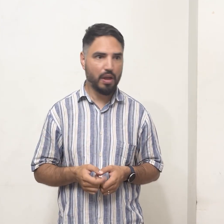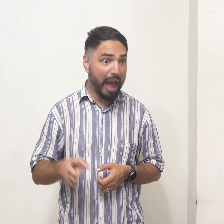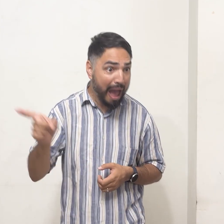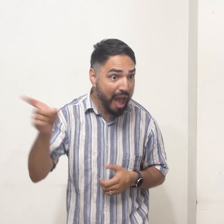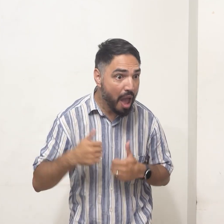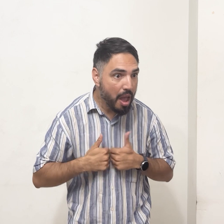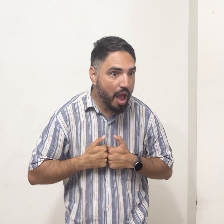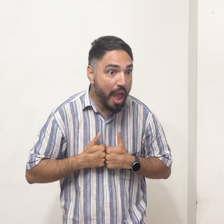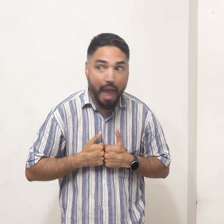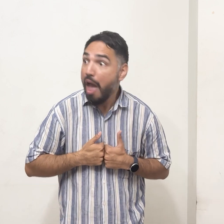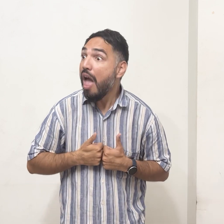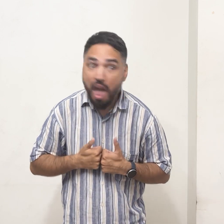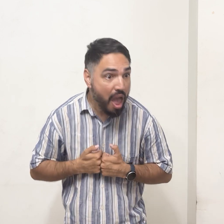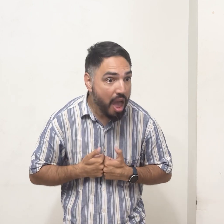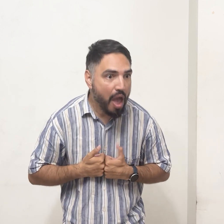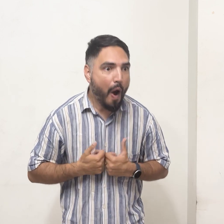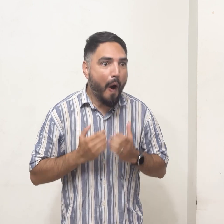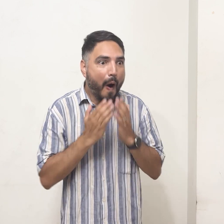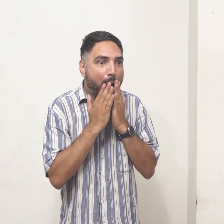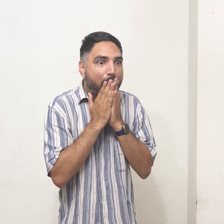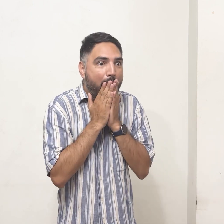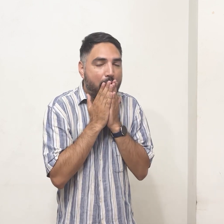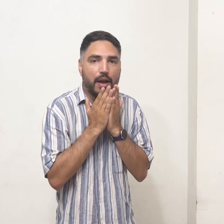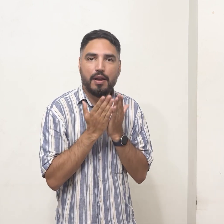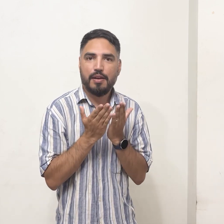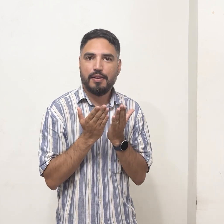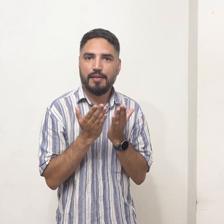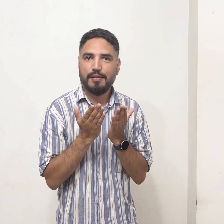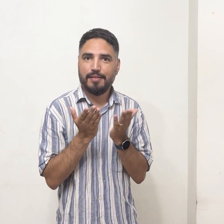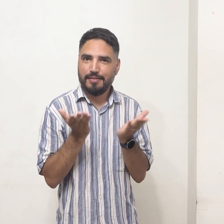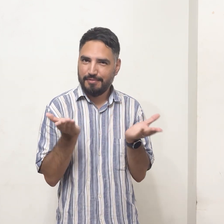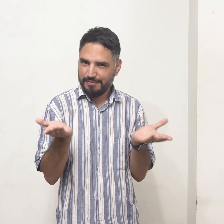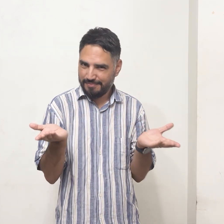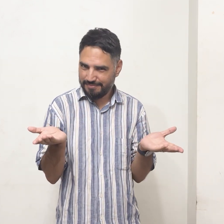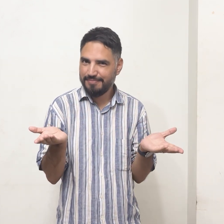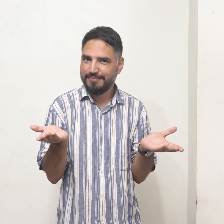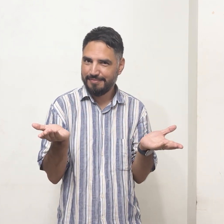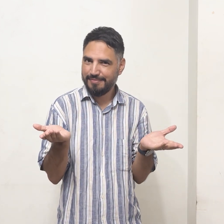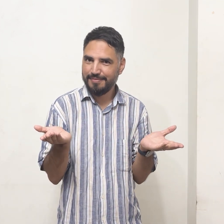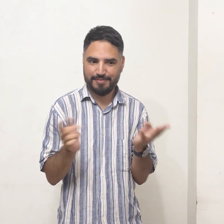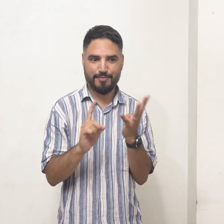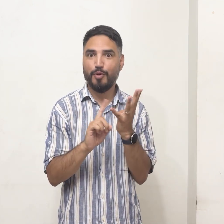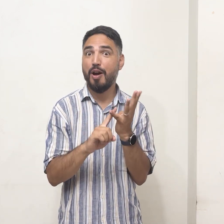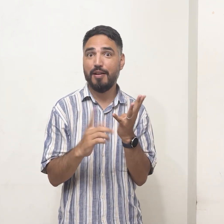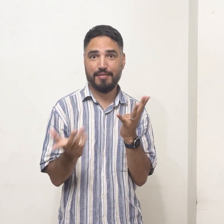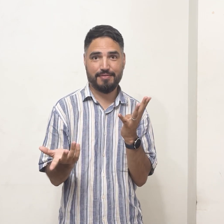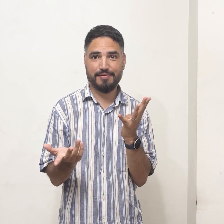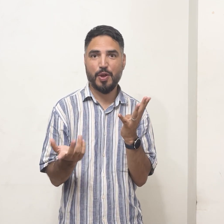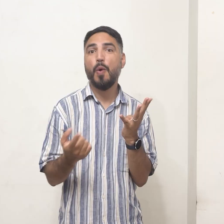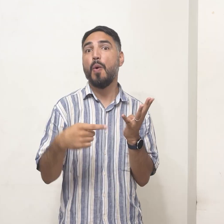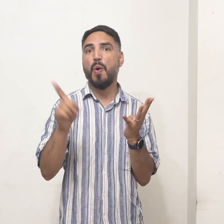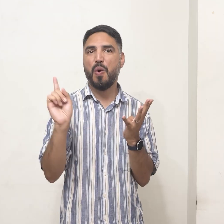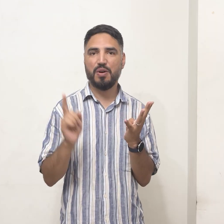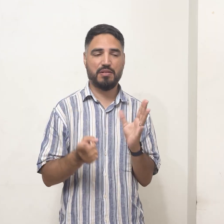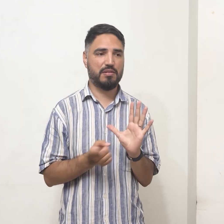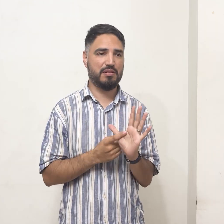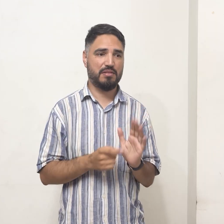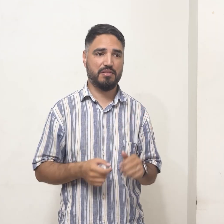with surprise. He's your boyfriend? Oh! You see, it's like I am looking for gossip. For example, that's